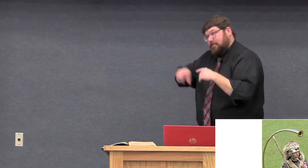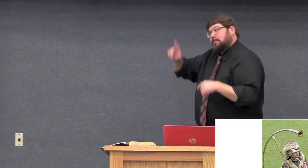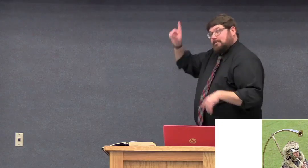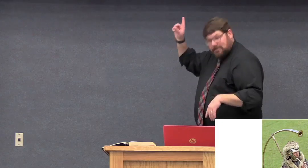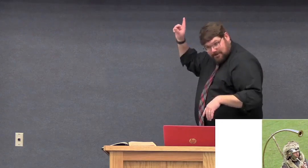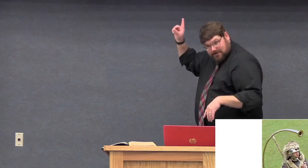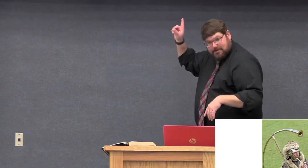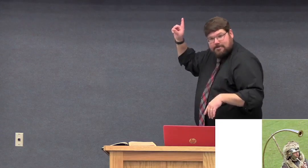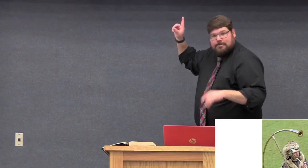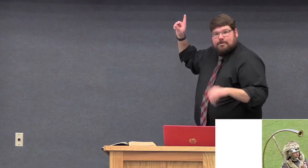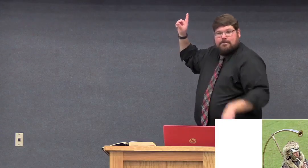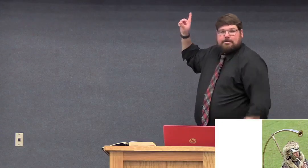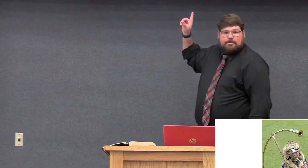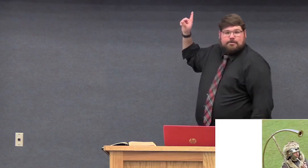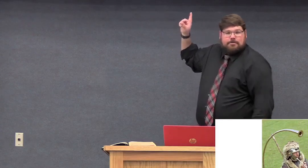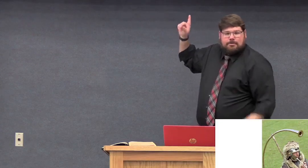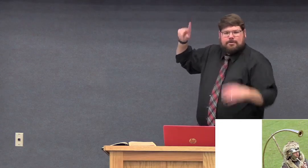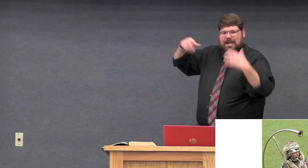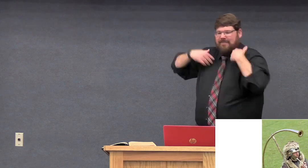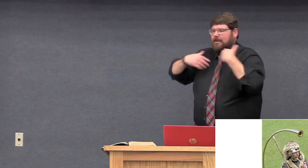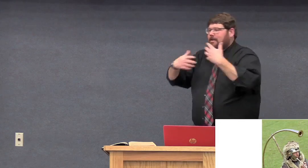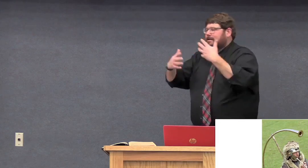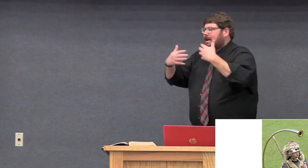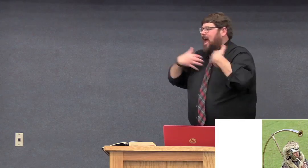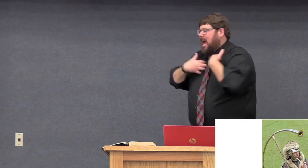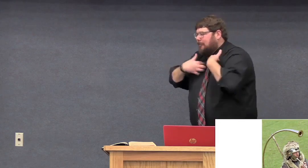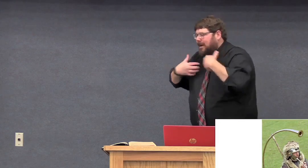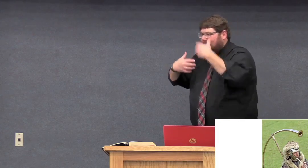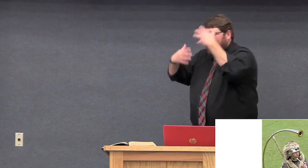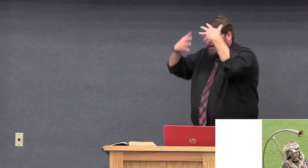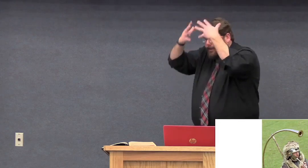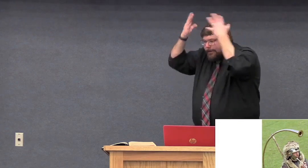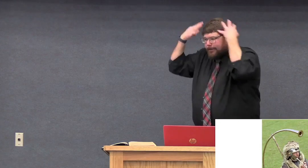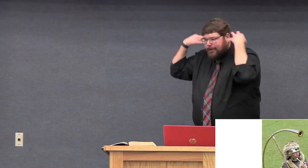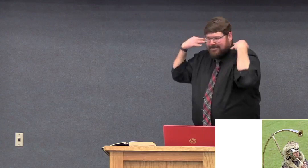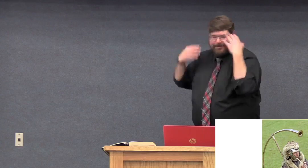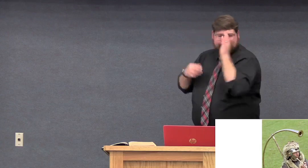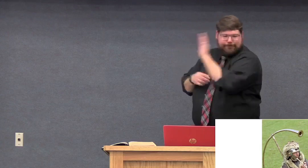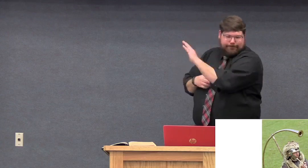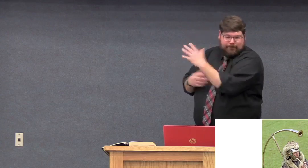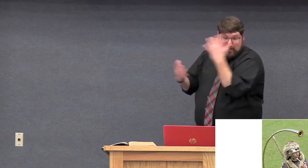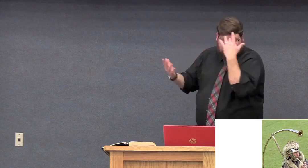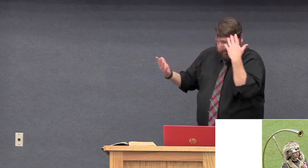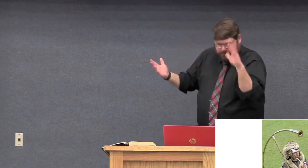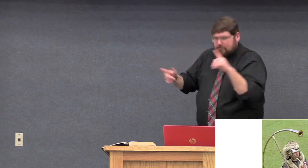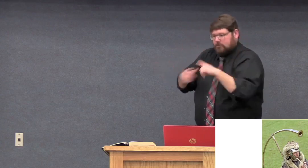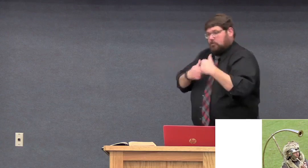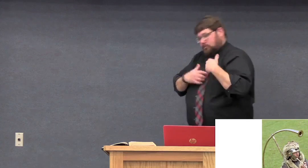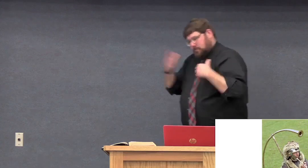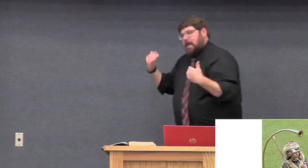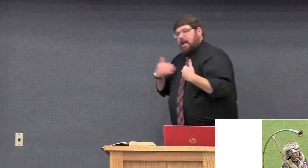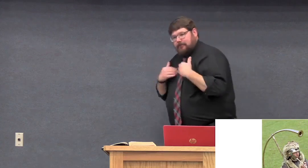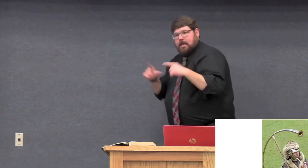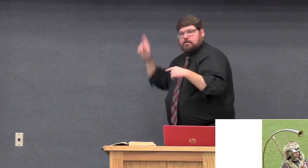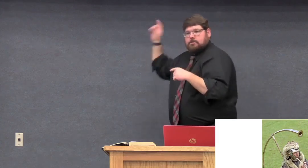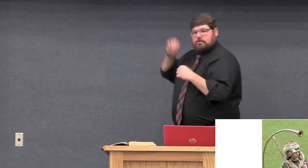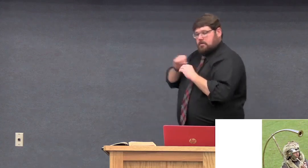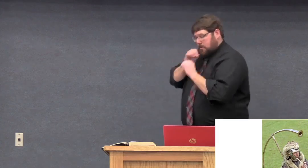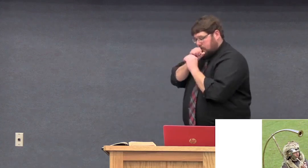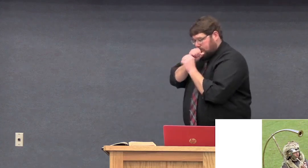And so this was their duty to sound out. You know, they would have some kind of animal skin or whatever, I don't know why, but